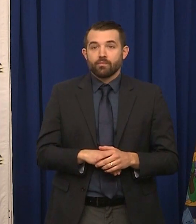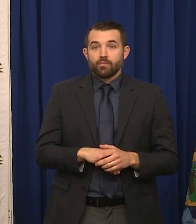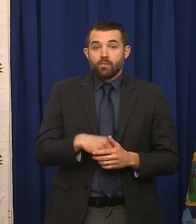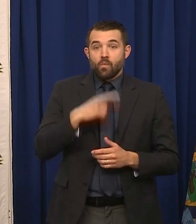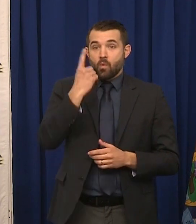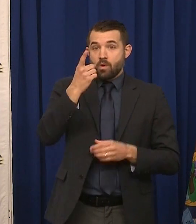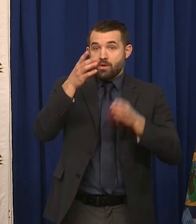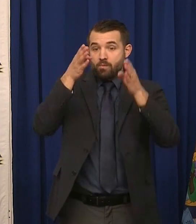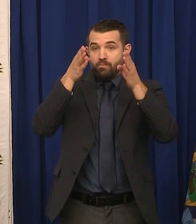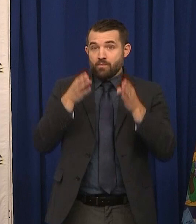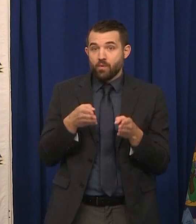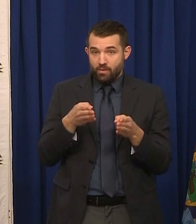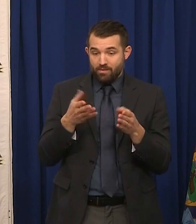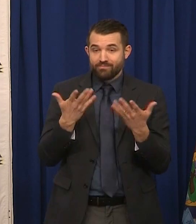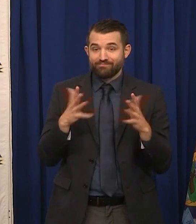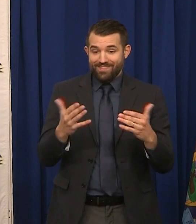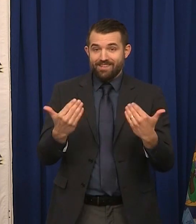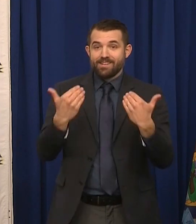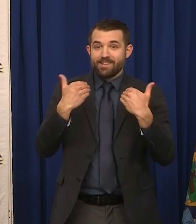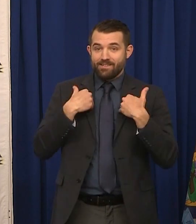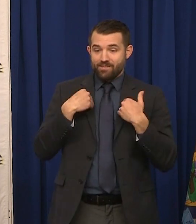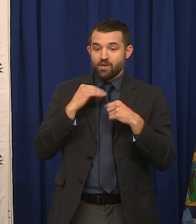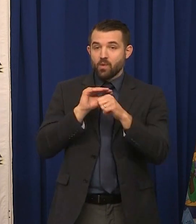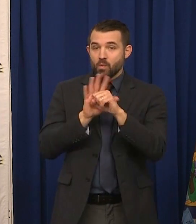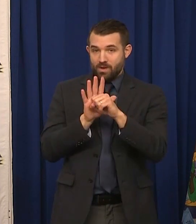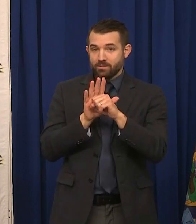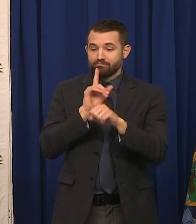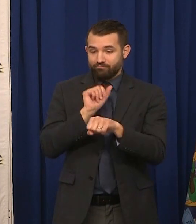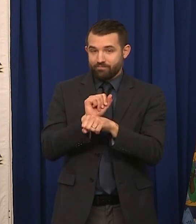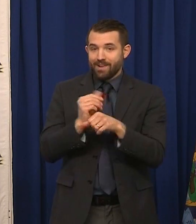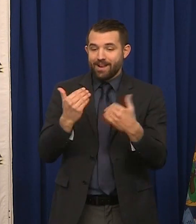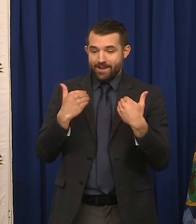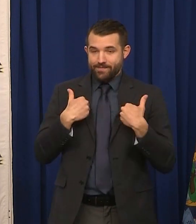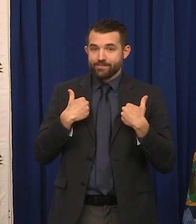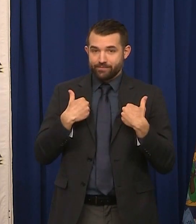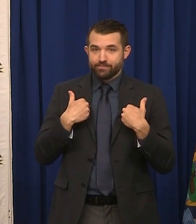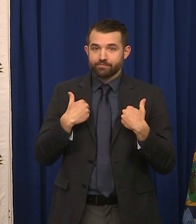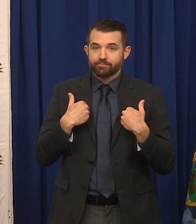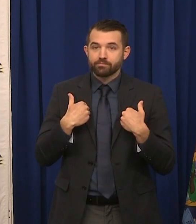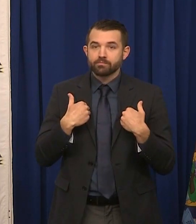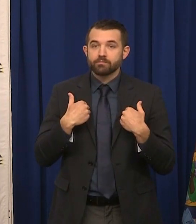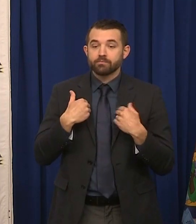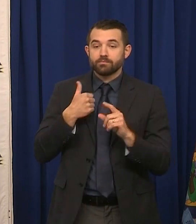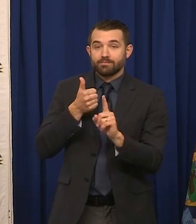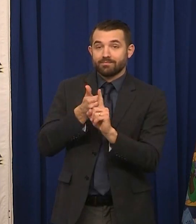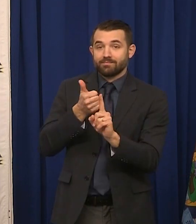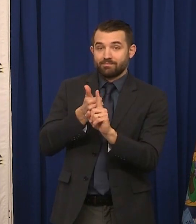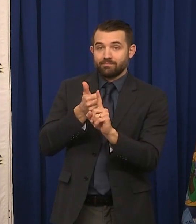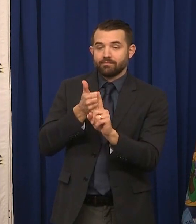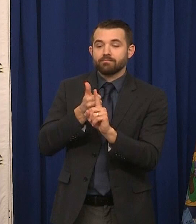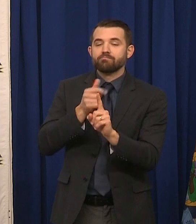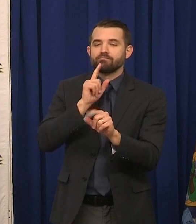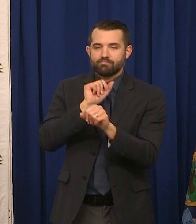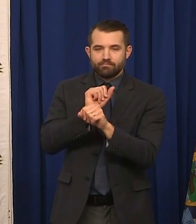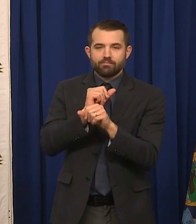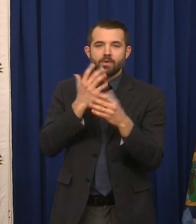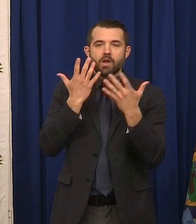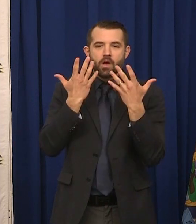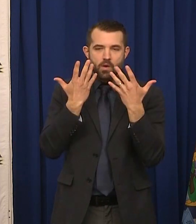with COVID-19 who spent some time at the Oxford Street shelter in the city of Portland.